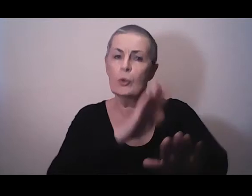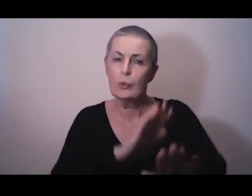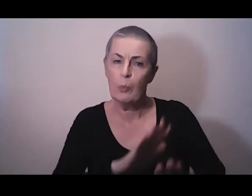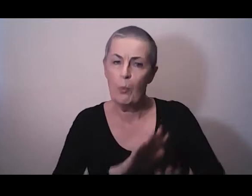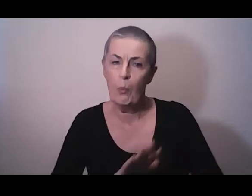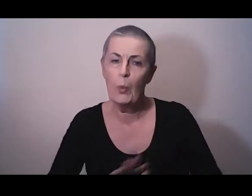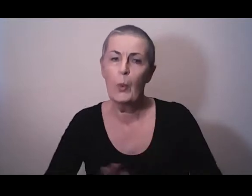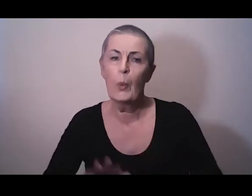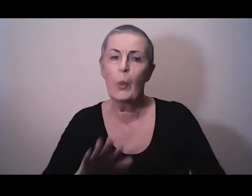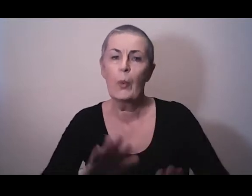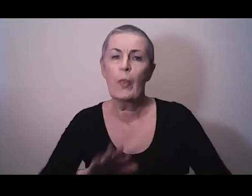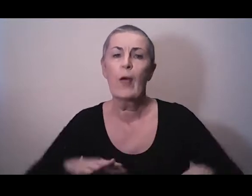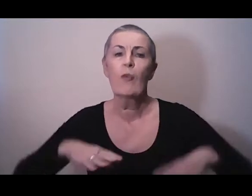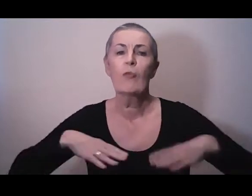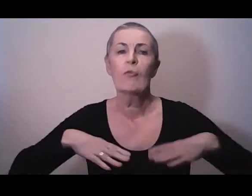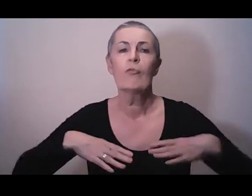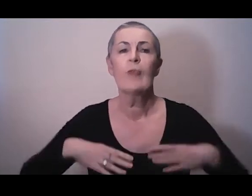nice and relaxed.